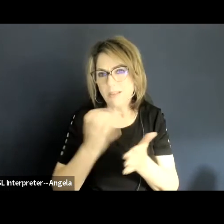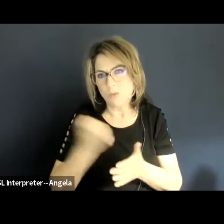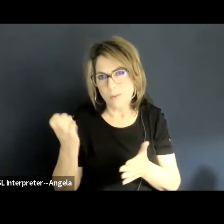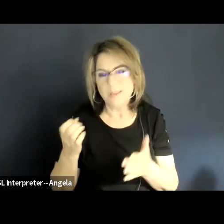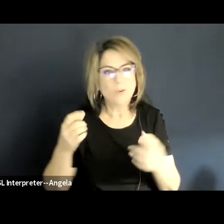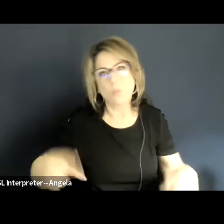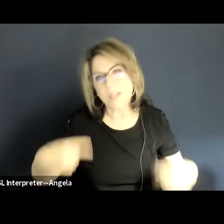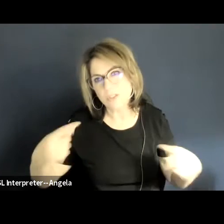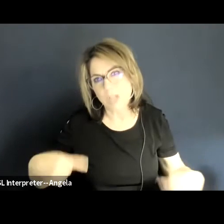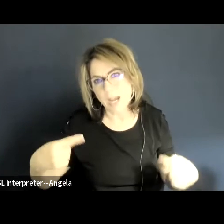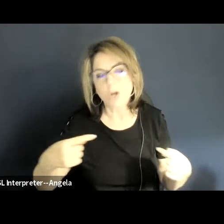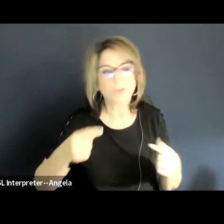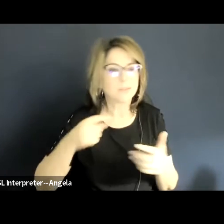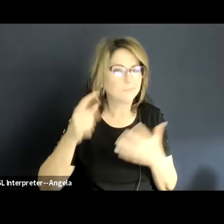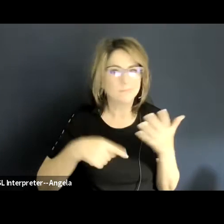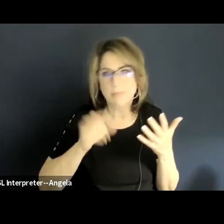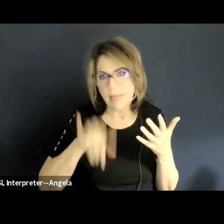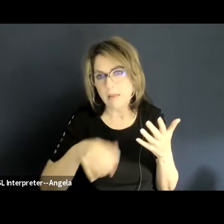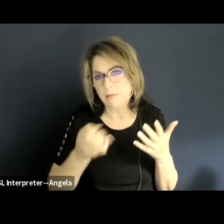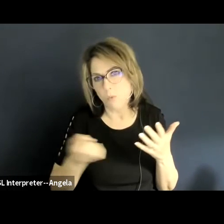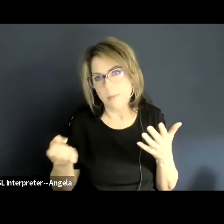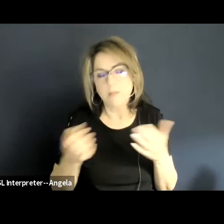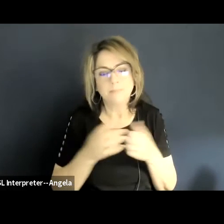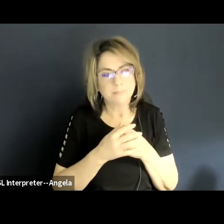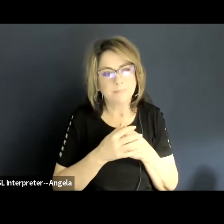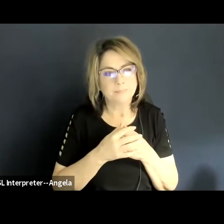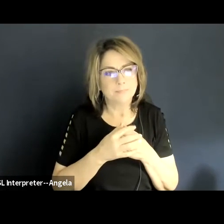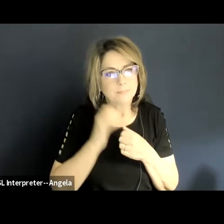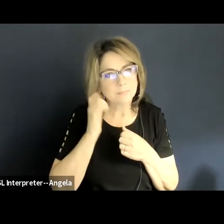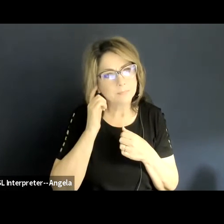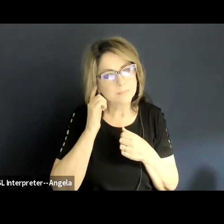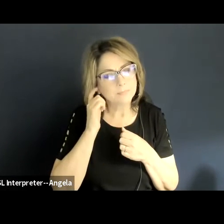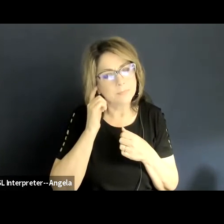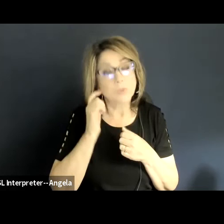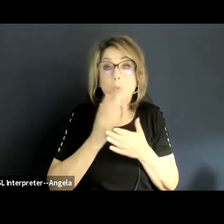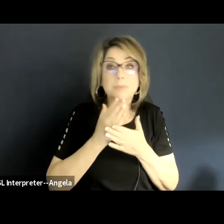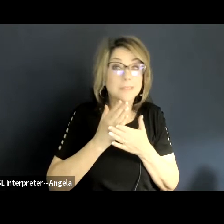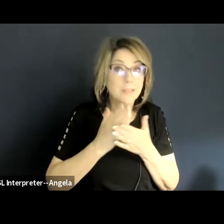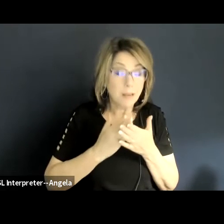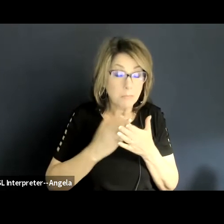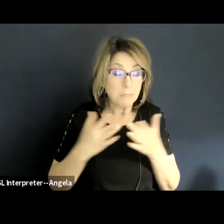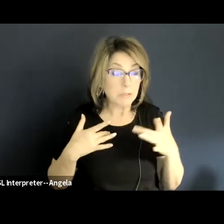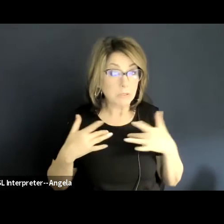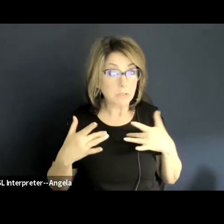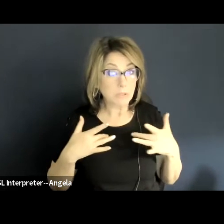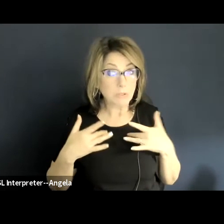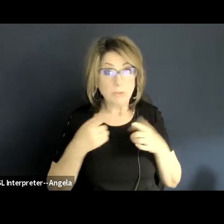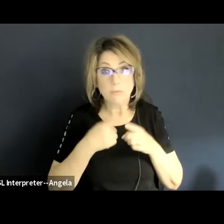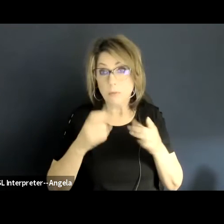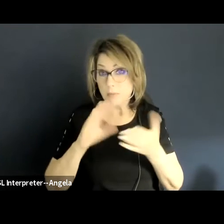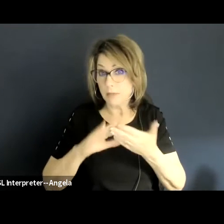wheelchairs and that sort of thing. So there is some concern from our